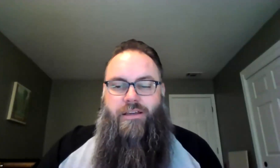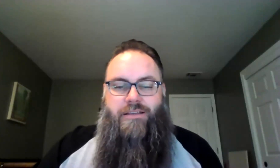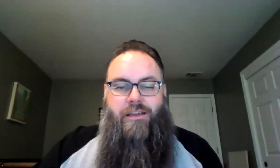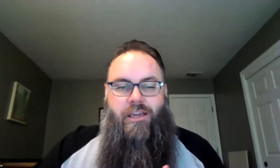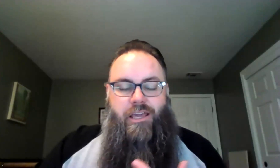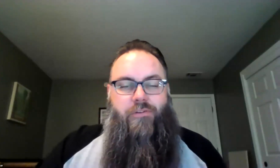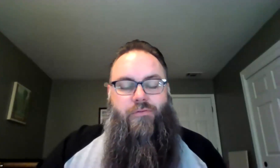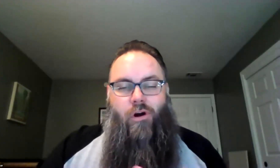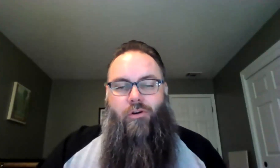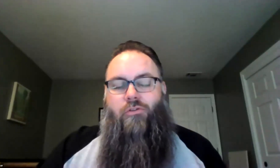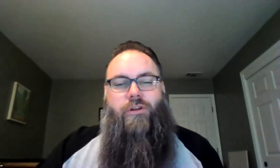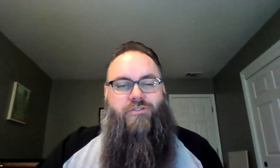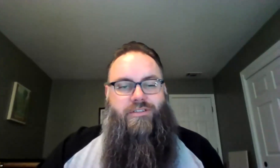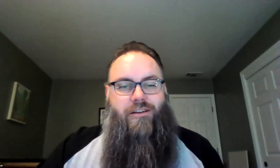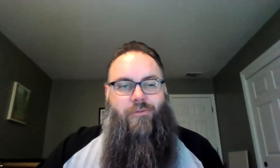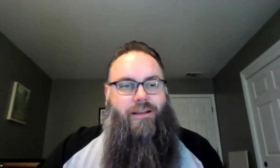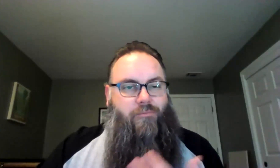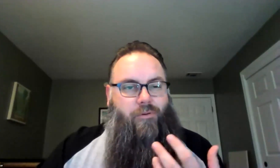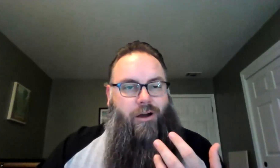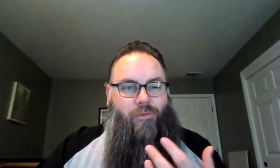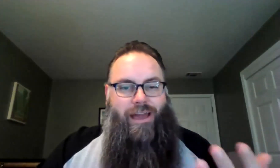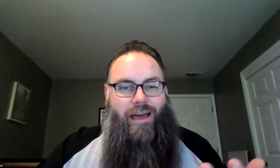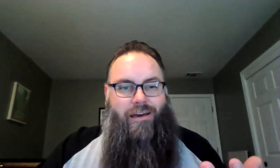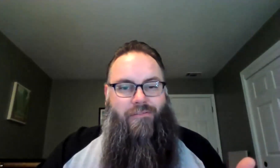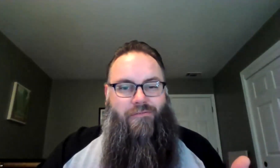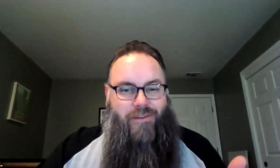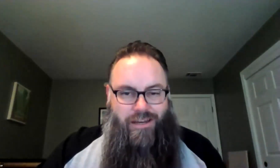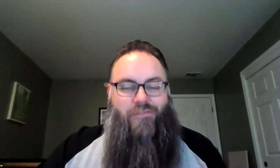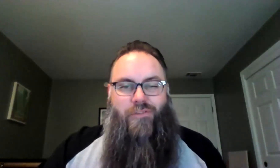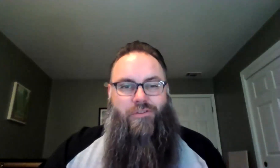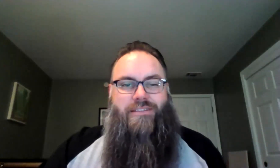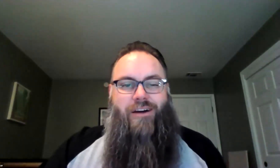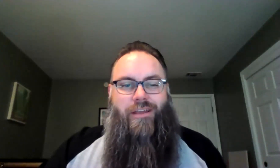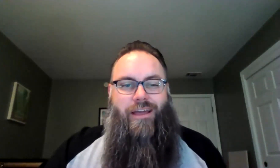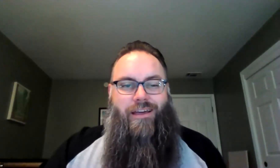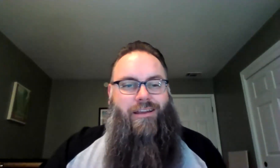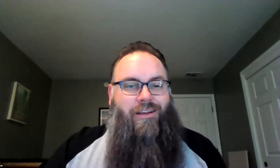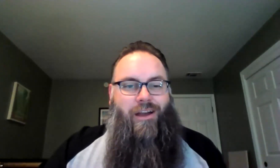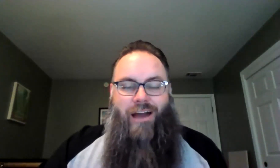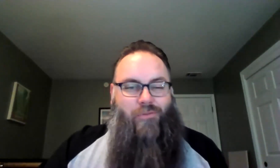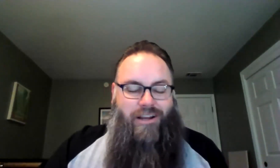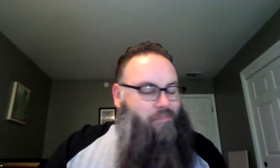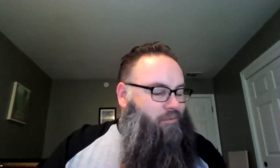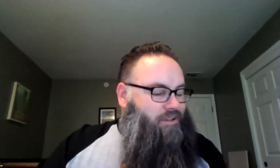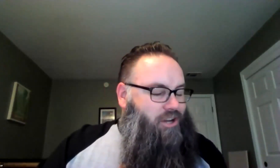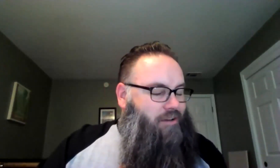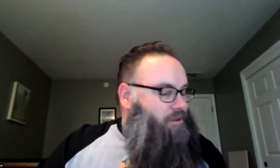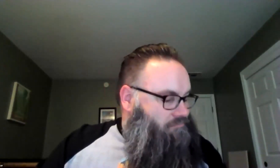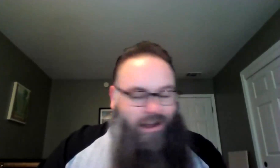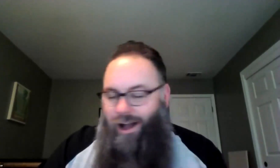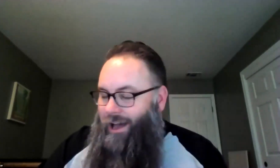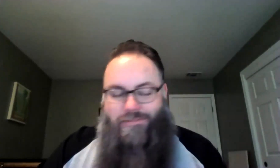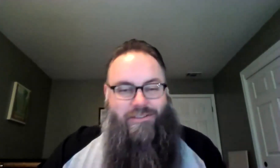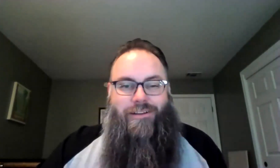here too, because even for our own regional center, right, we have needed to figure this out. And have we done a perfect